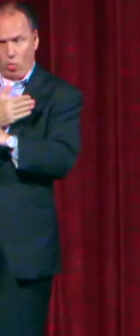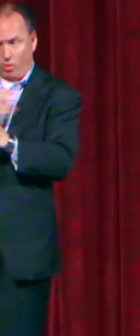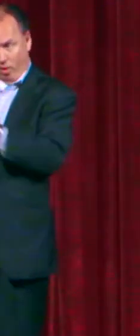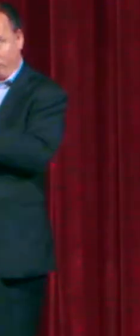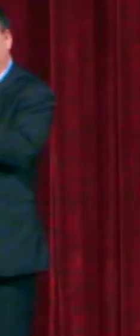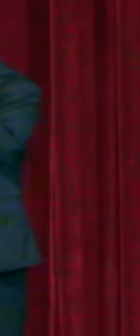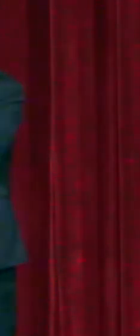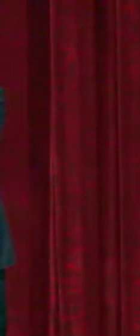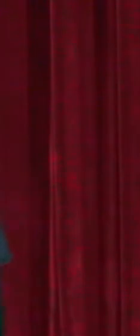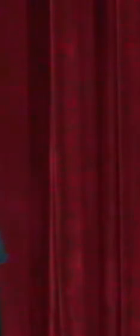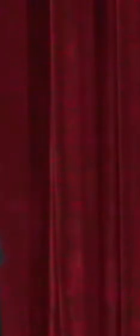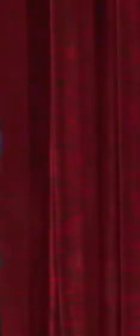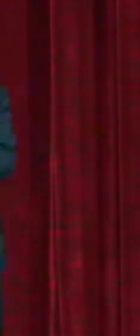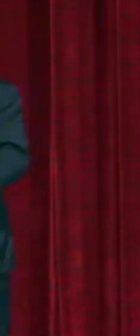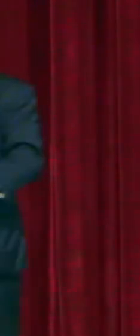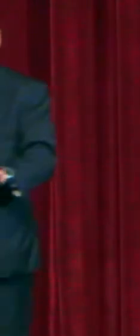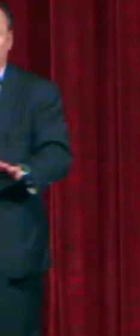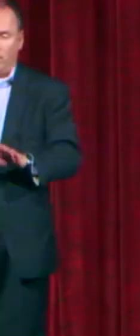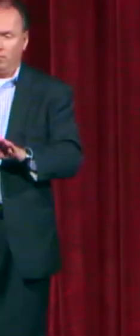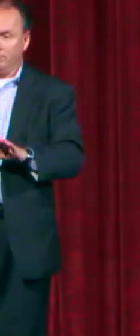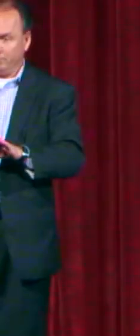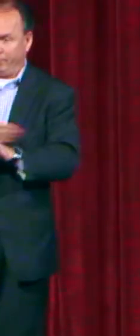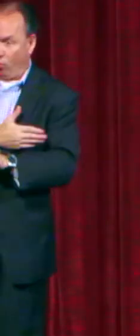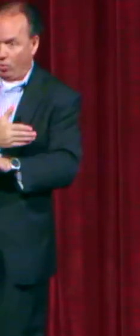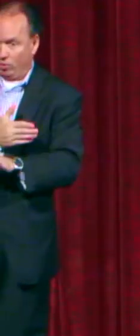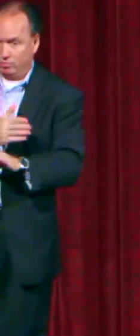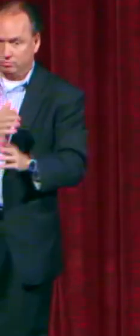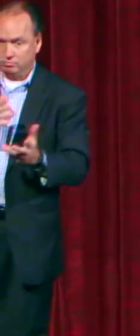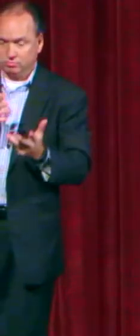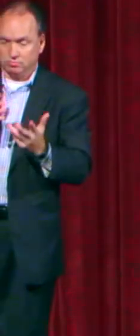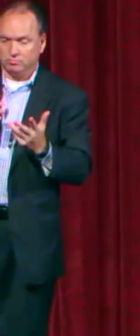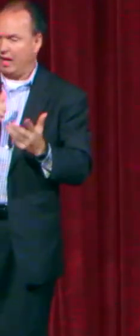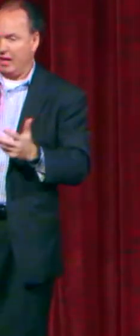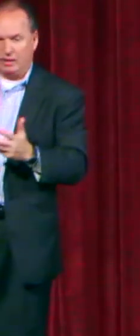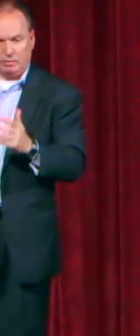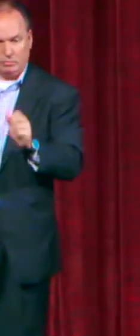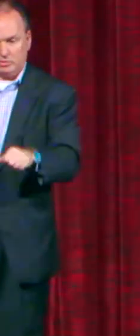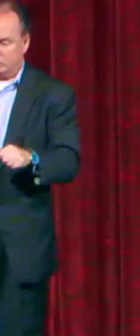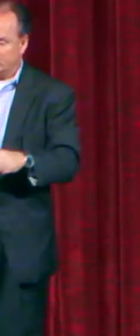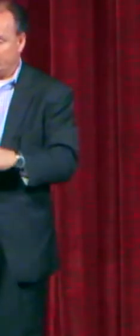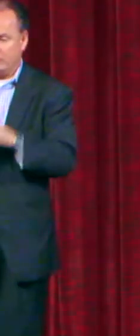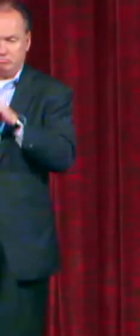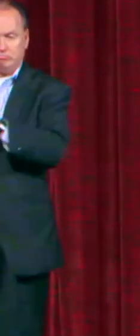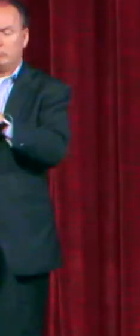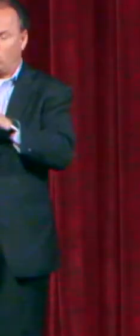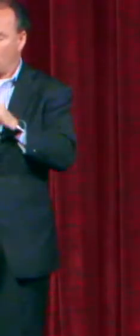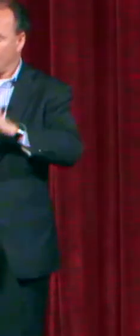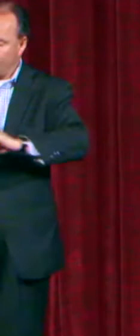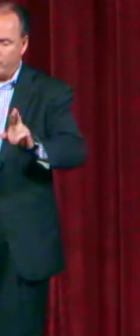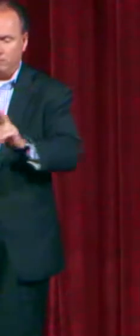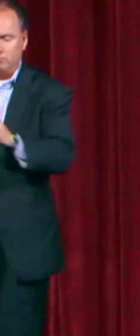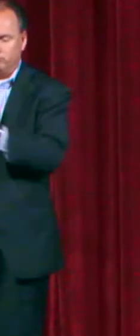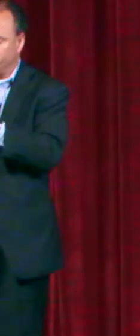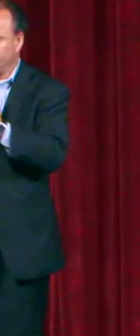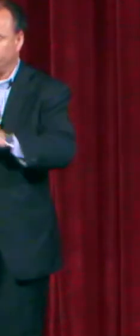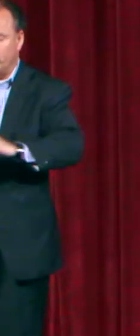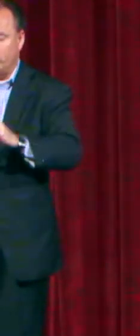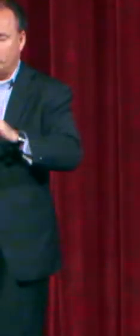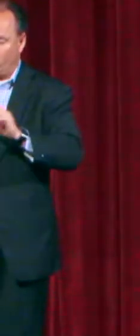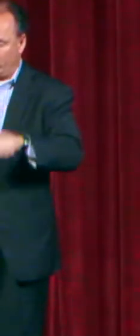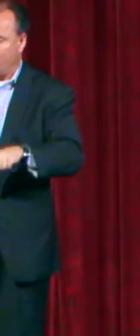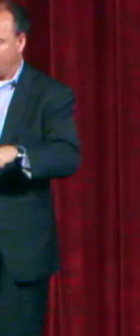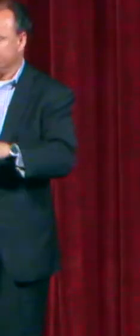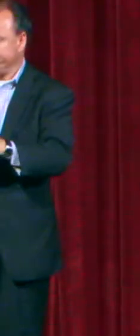problem, and if there is a potential for anything to come up, we want to be ready and we want to be prepared to be able to address